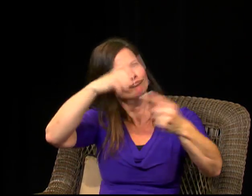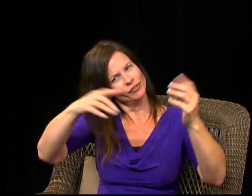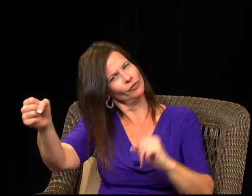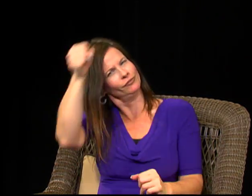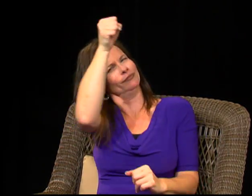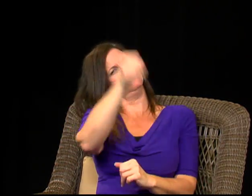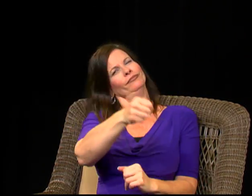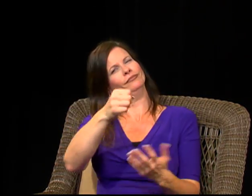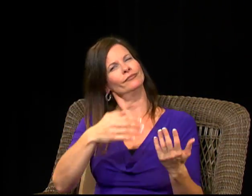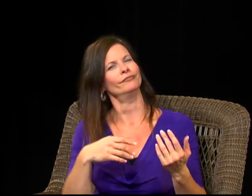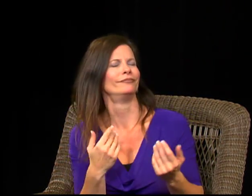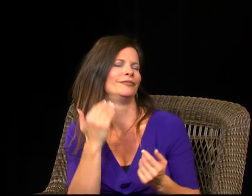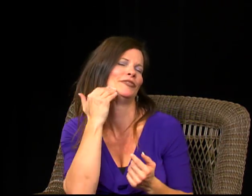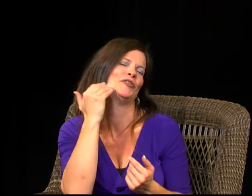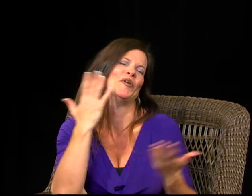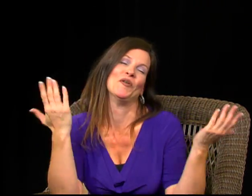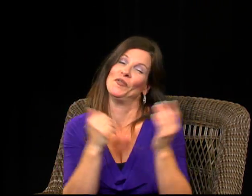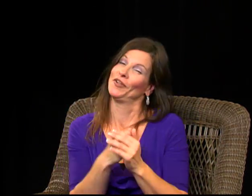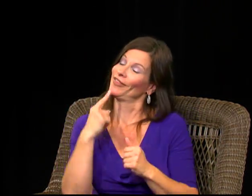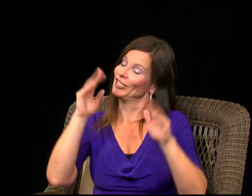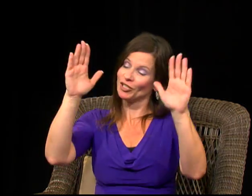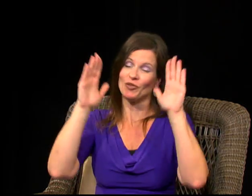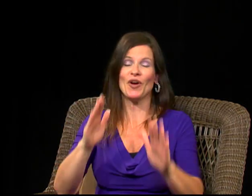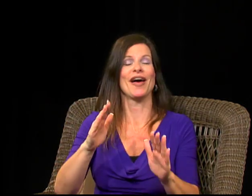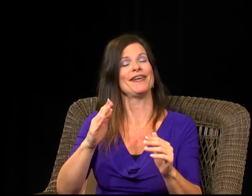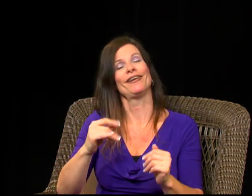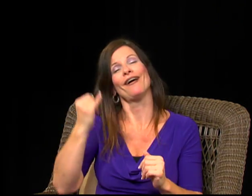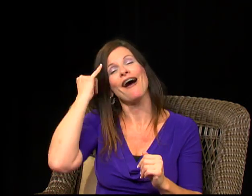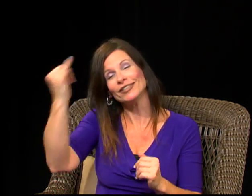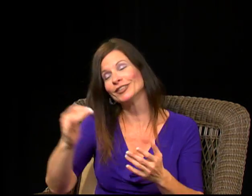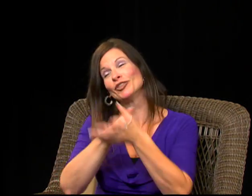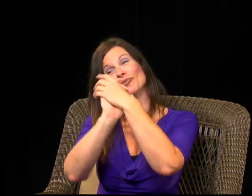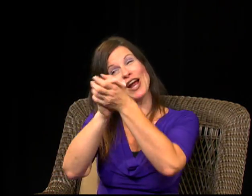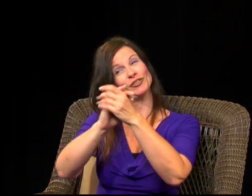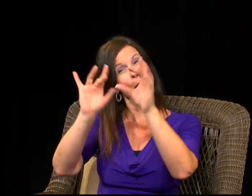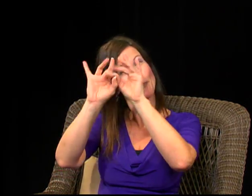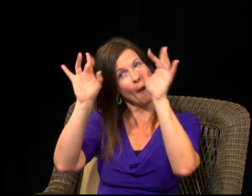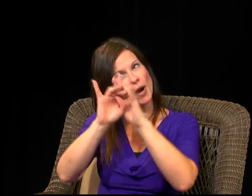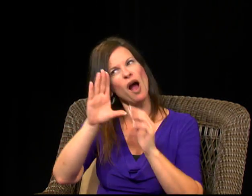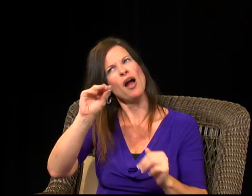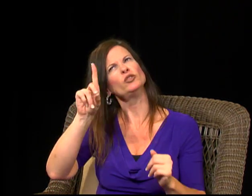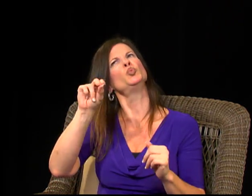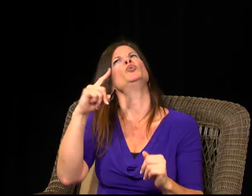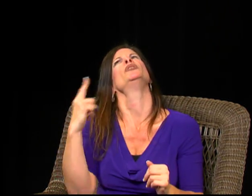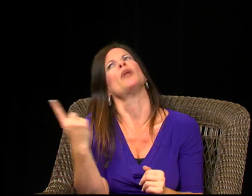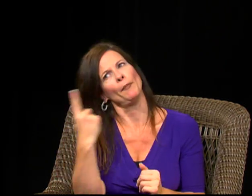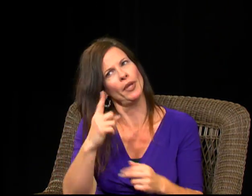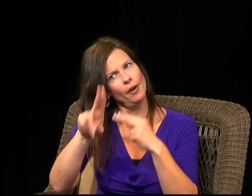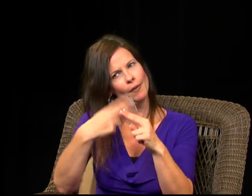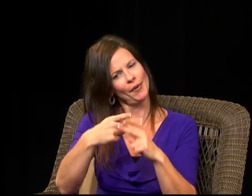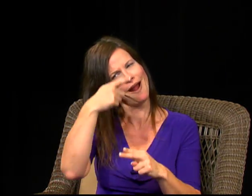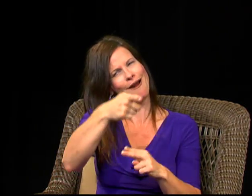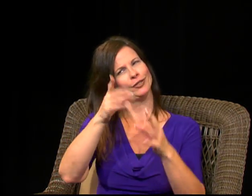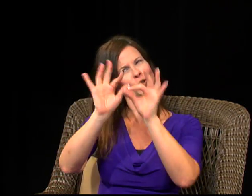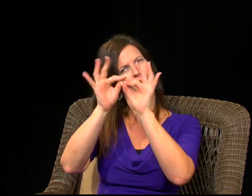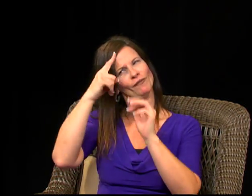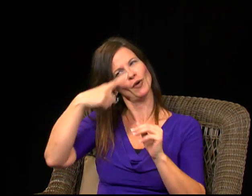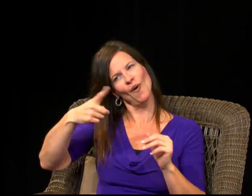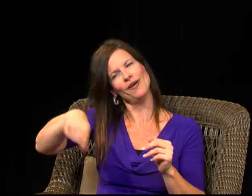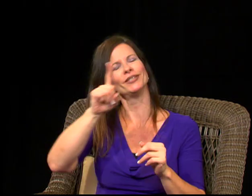great way to offer that kind of accessibility. I hope it's done in more places. I think it's a wonderful idea, and I want to congratulate Starbucks